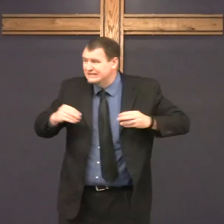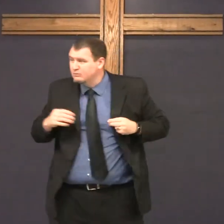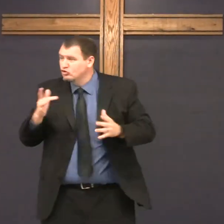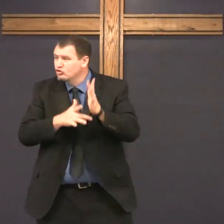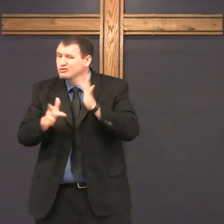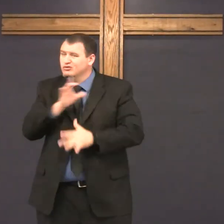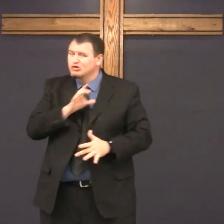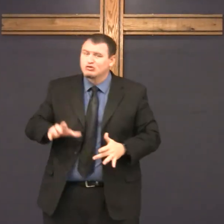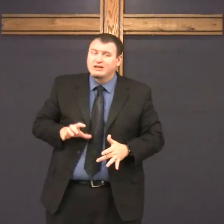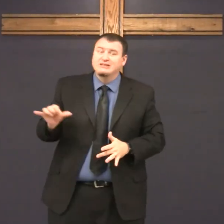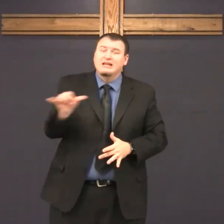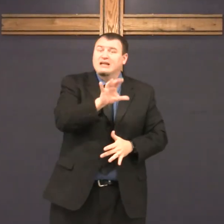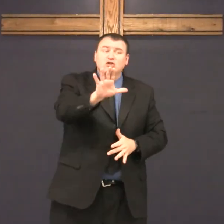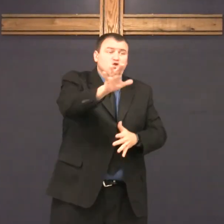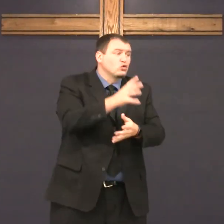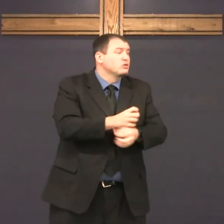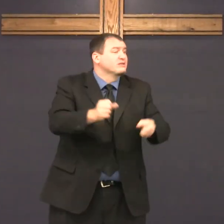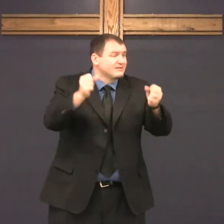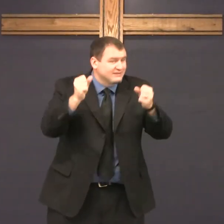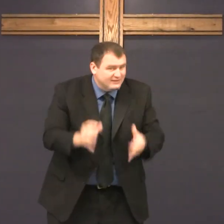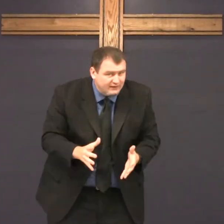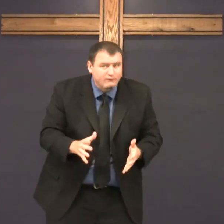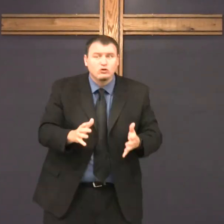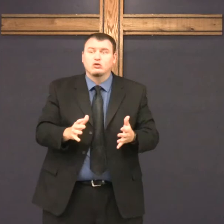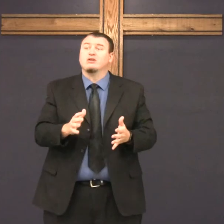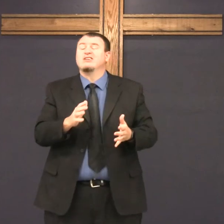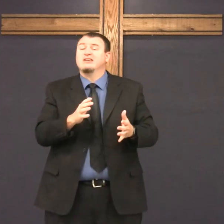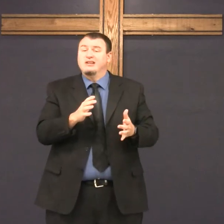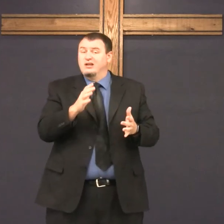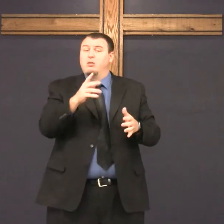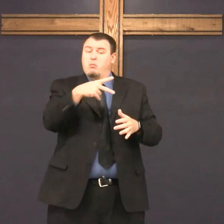So when you accept Jesus Christ as your Savior,